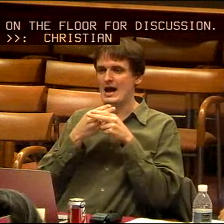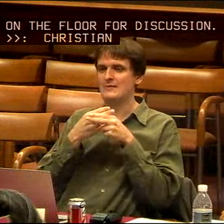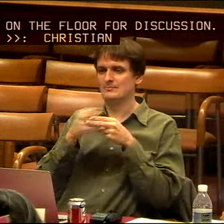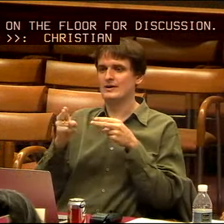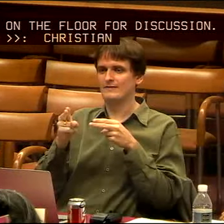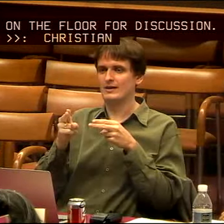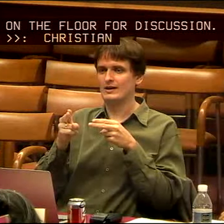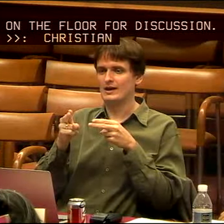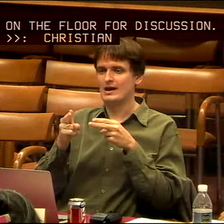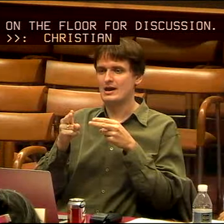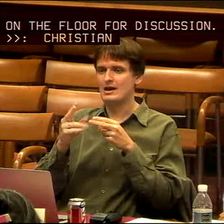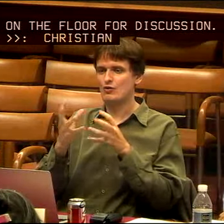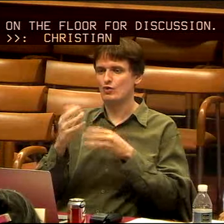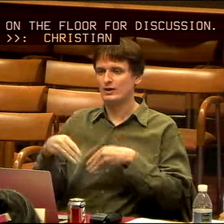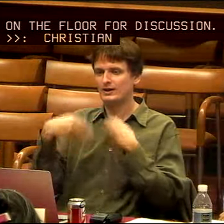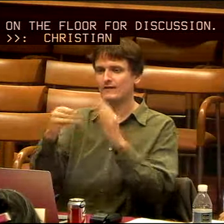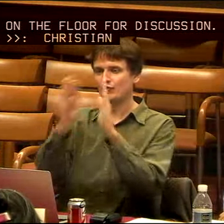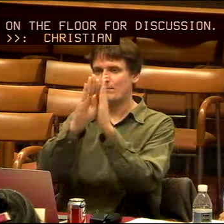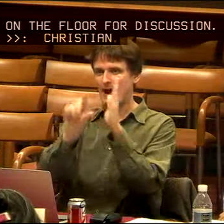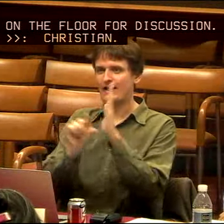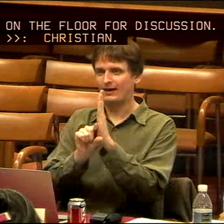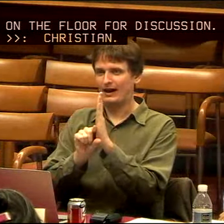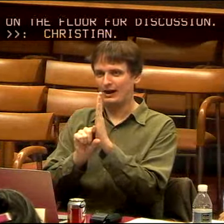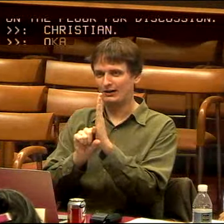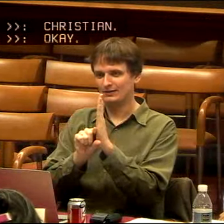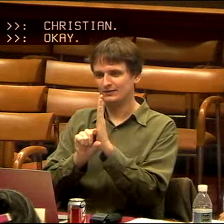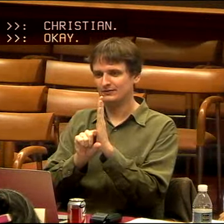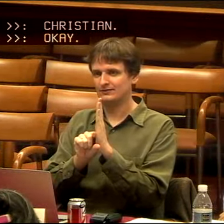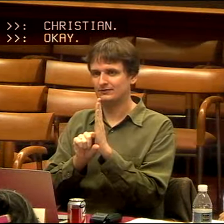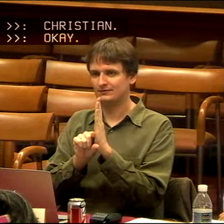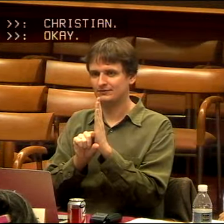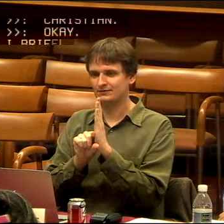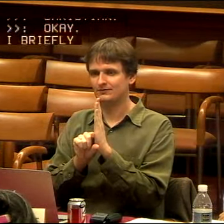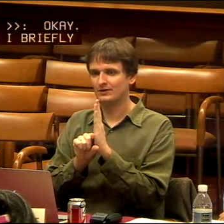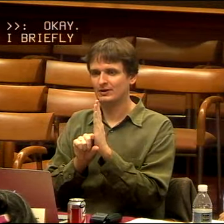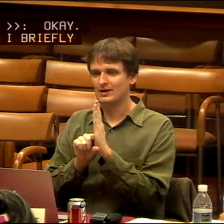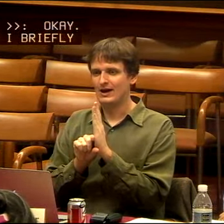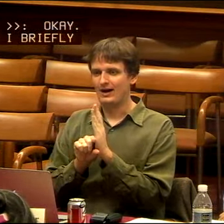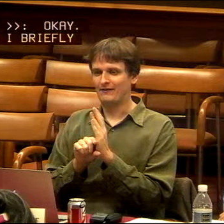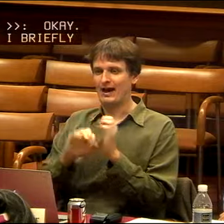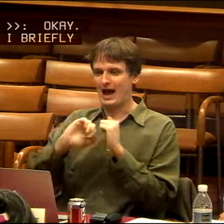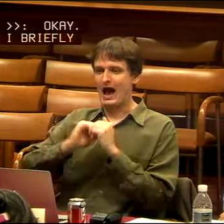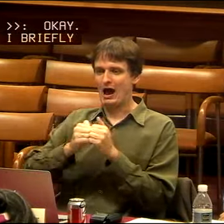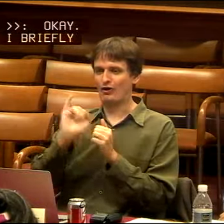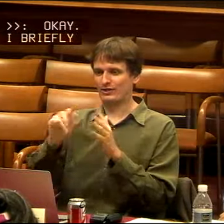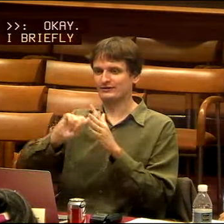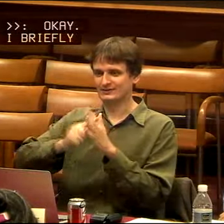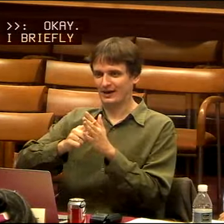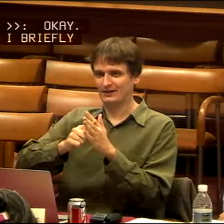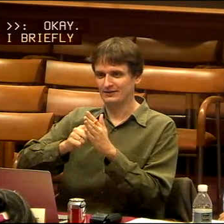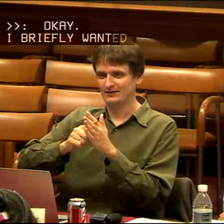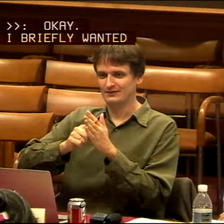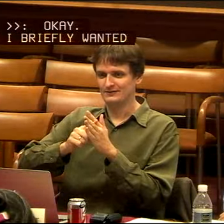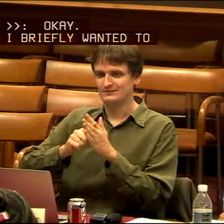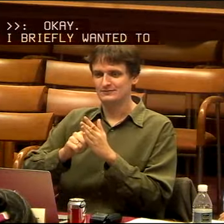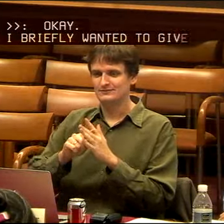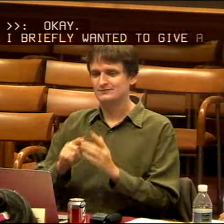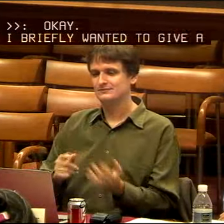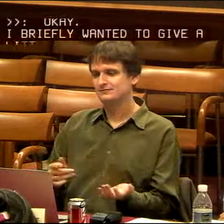Okay. I briefly wanted to give a little background to this discussion and how this whole thing